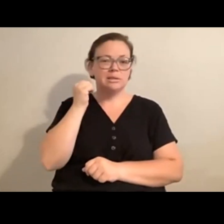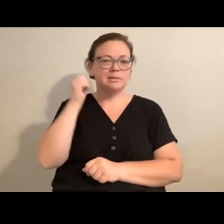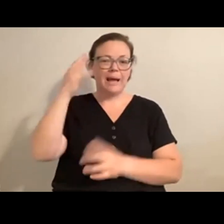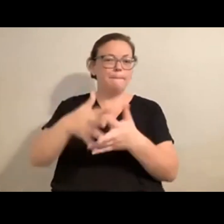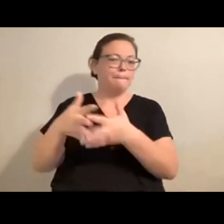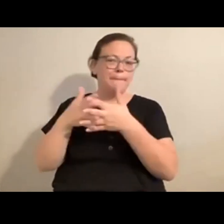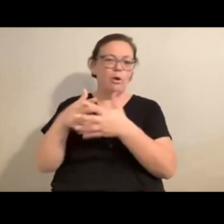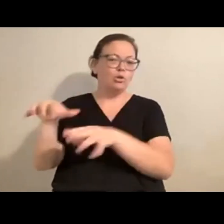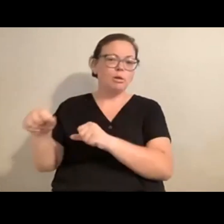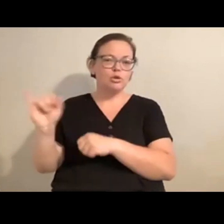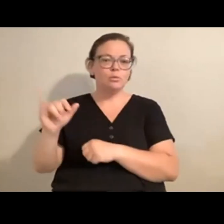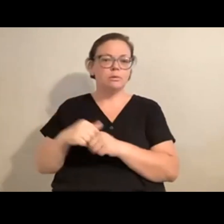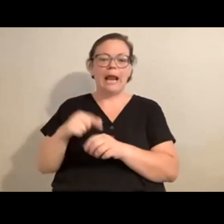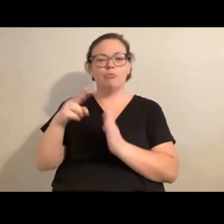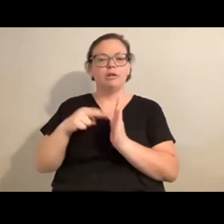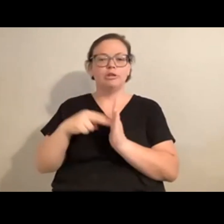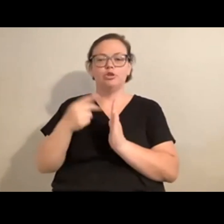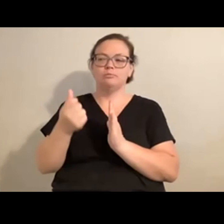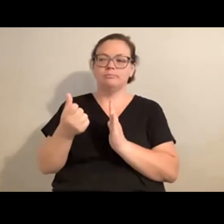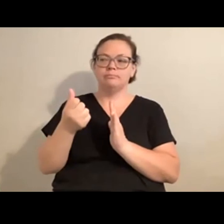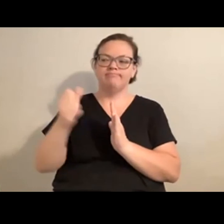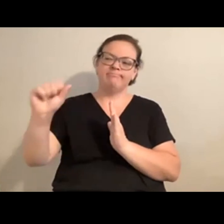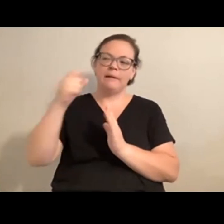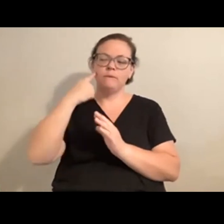I'm reading that as just like a refusal for respect.